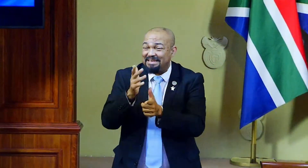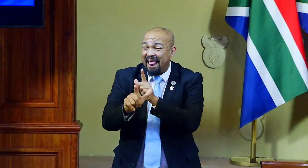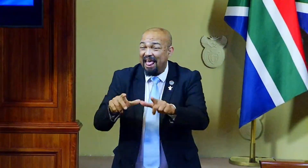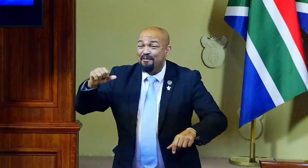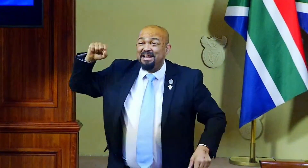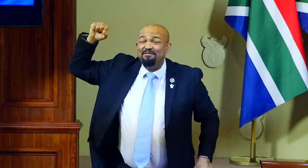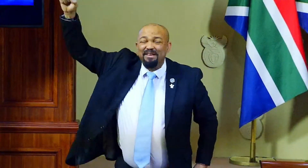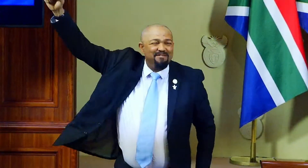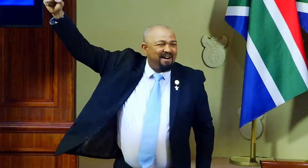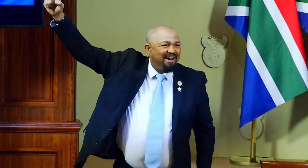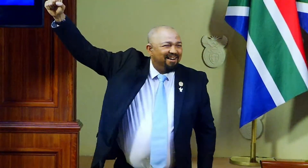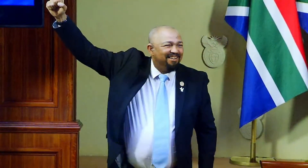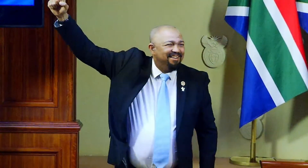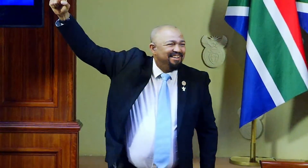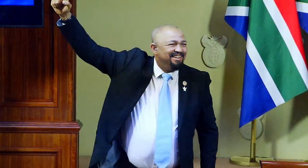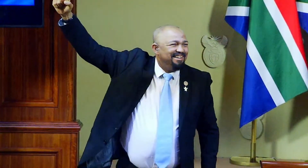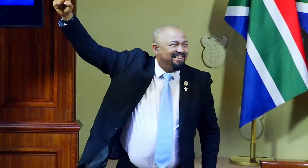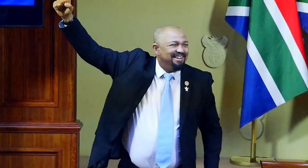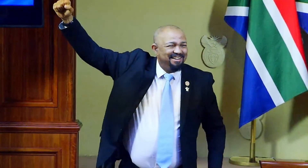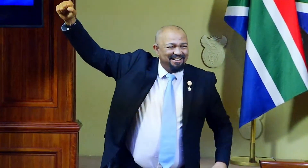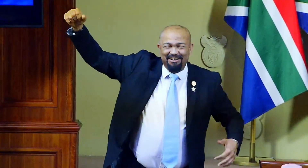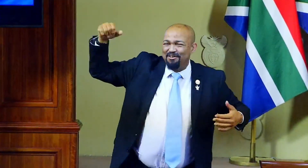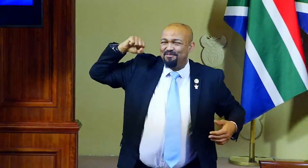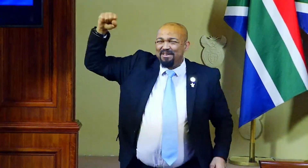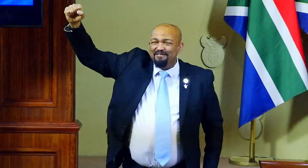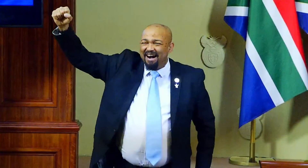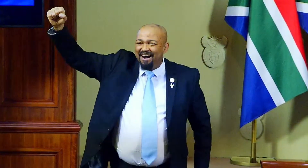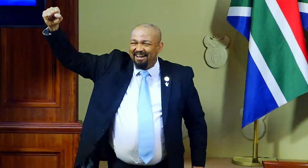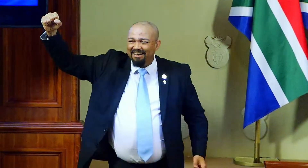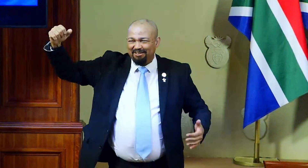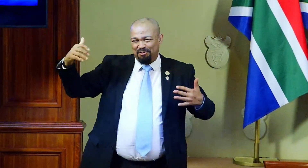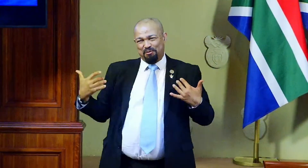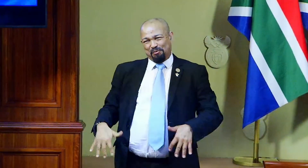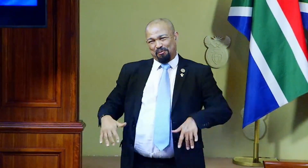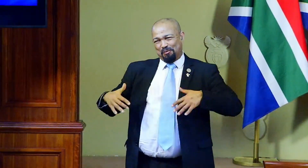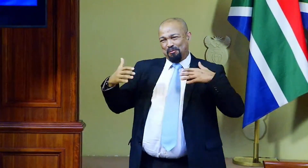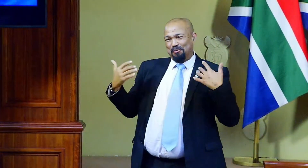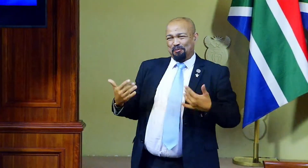Viva South African Sign Language, viva.